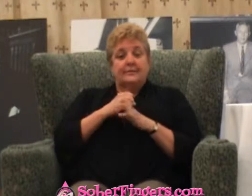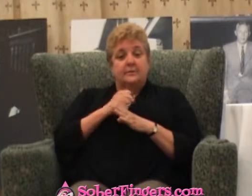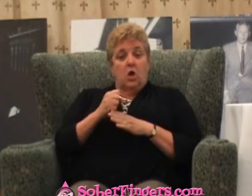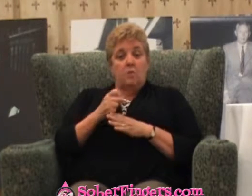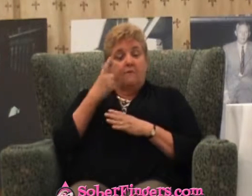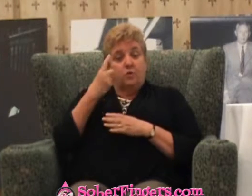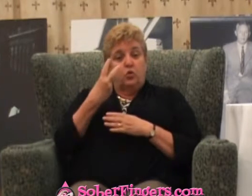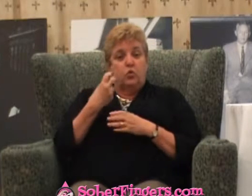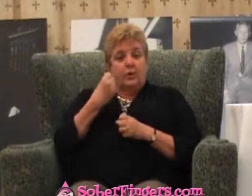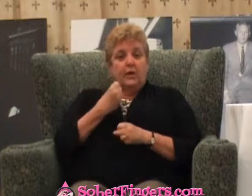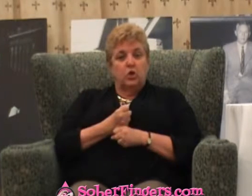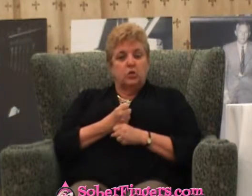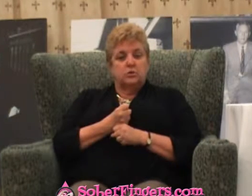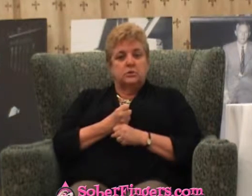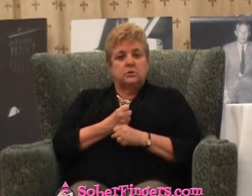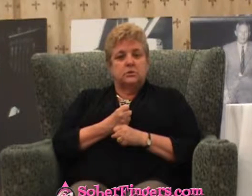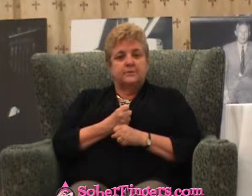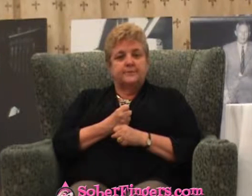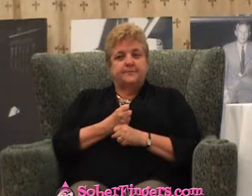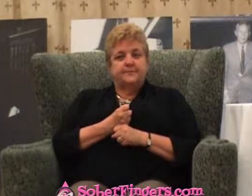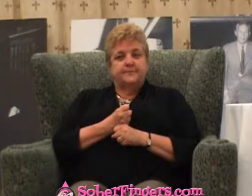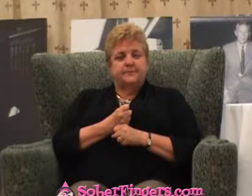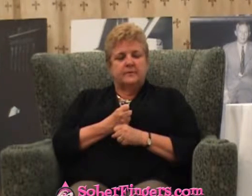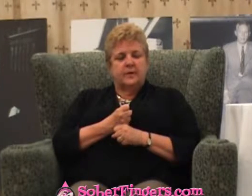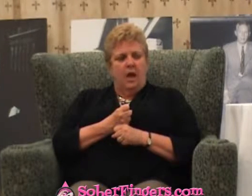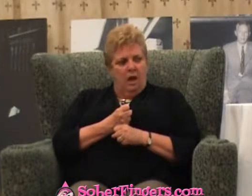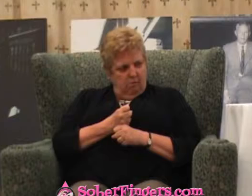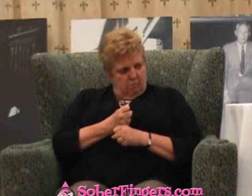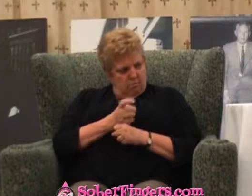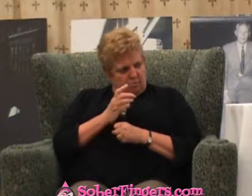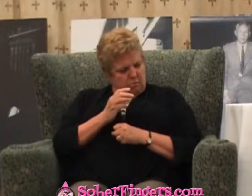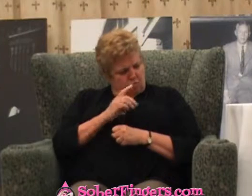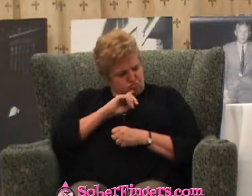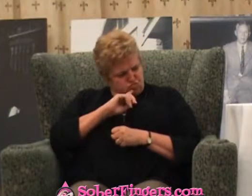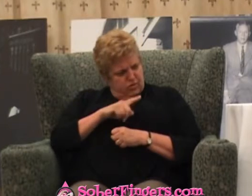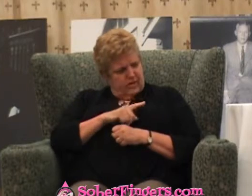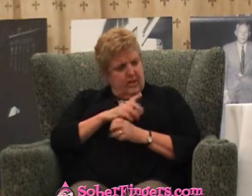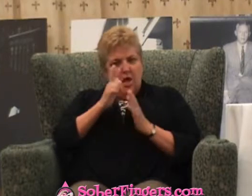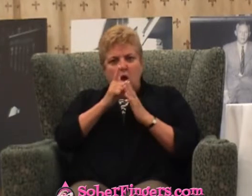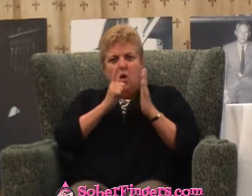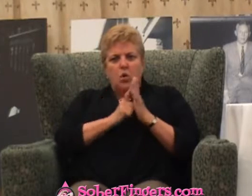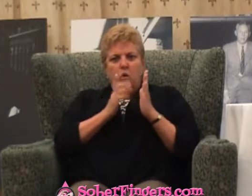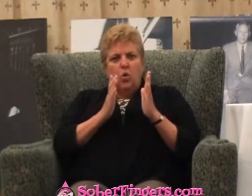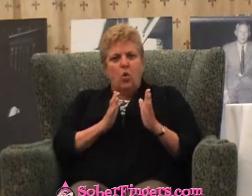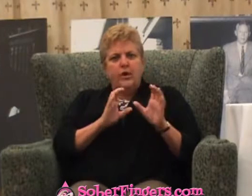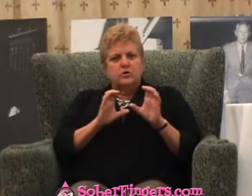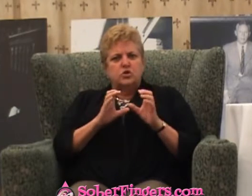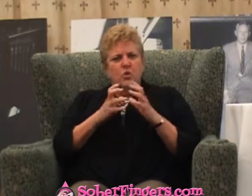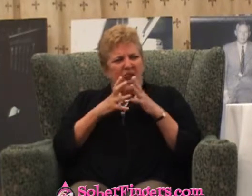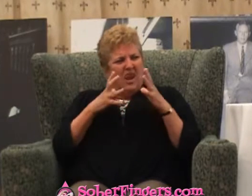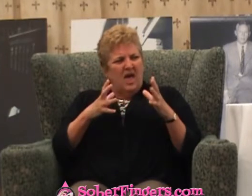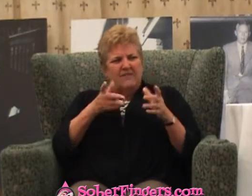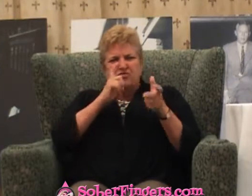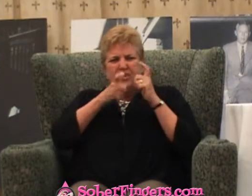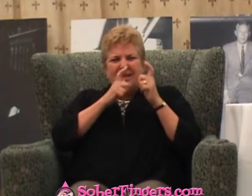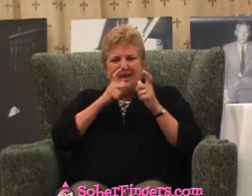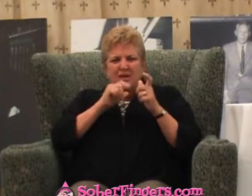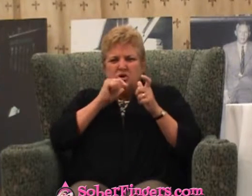2 years." He said, "Mr. White, lawyers do a lot of drinking. Don't you think the stresses of this